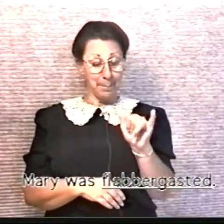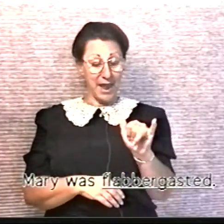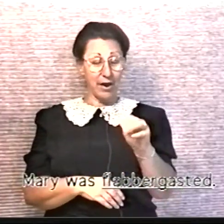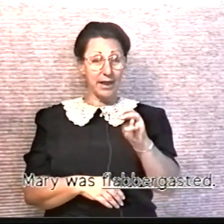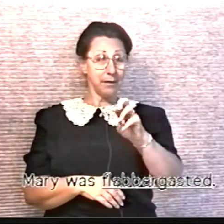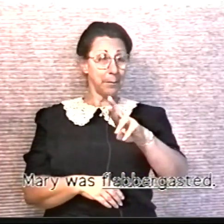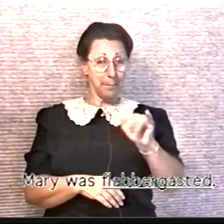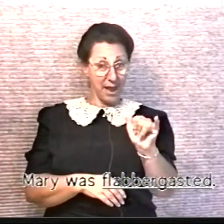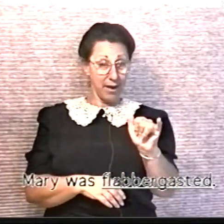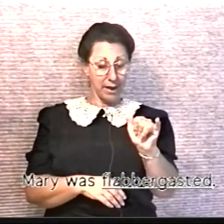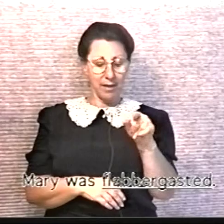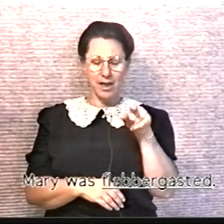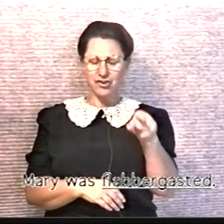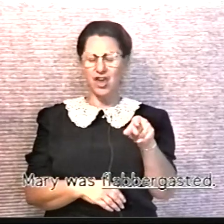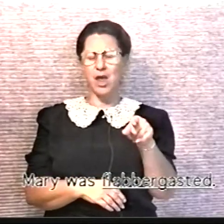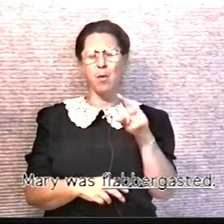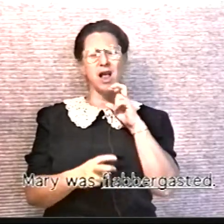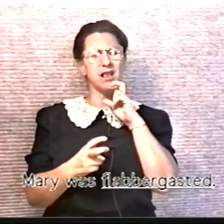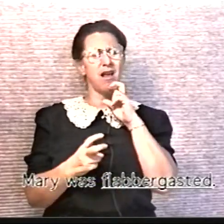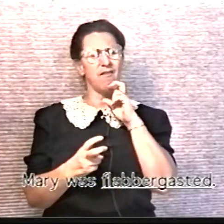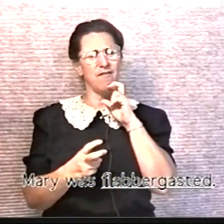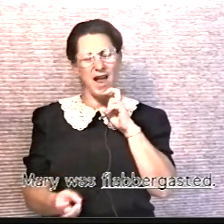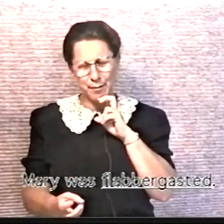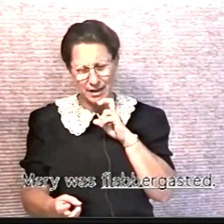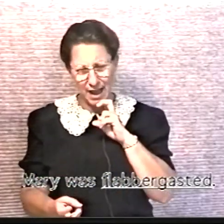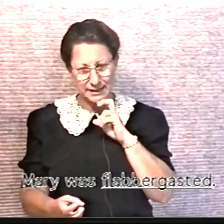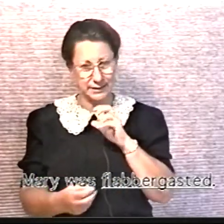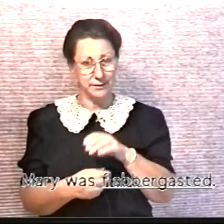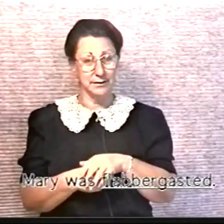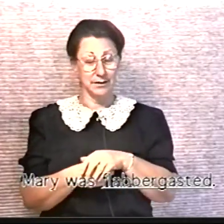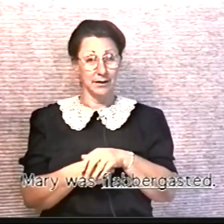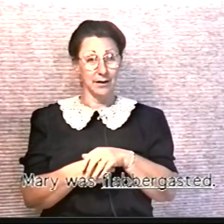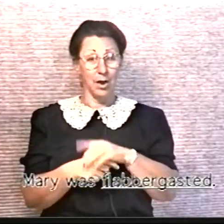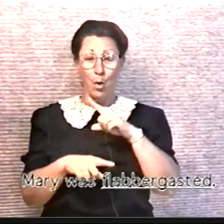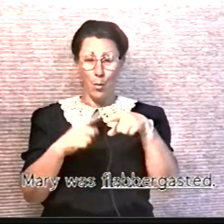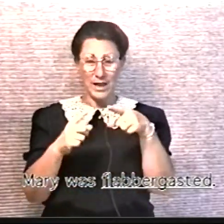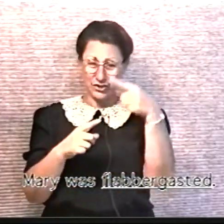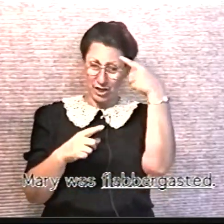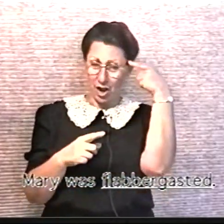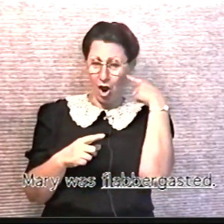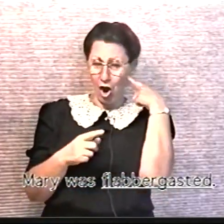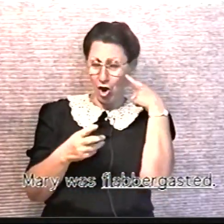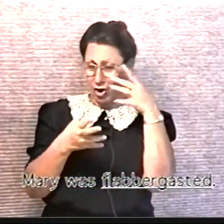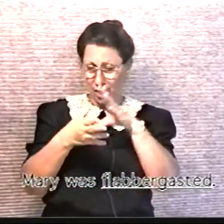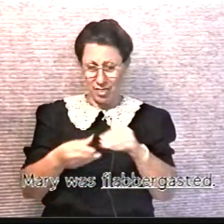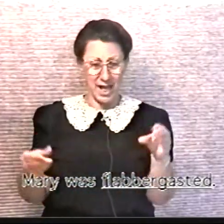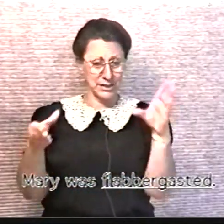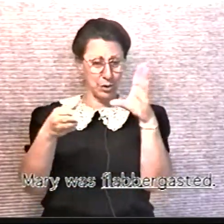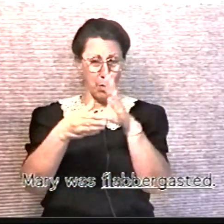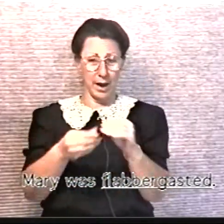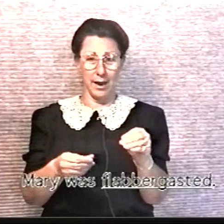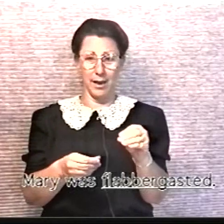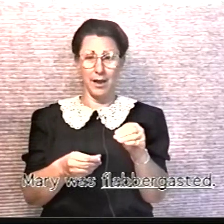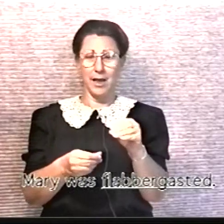Mary, she was flabbergasted when she heard that story. She